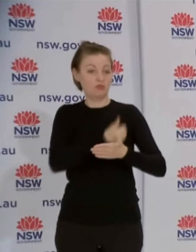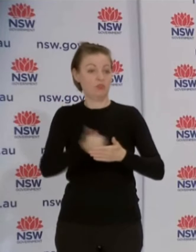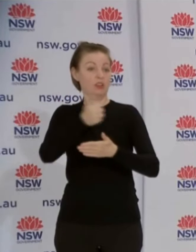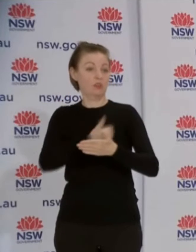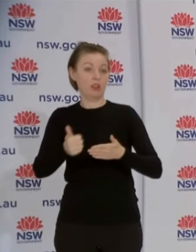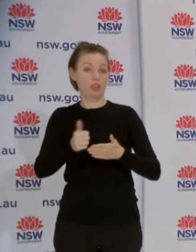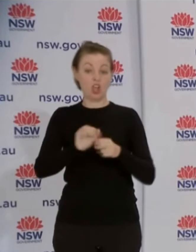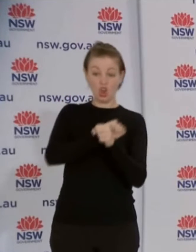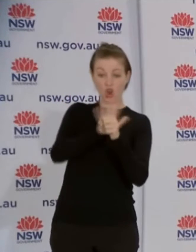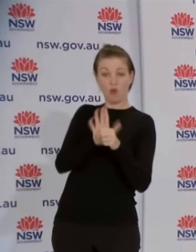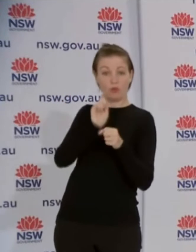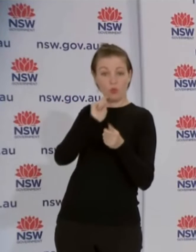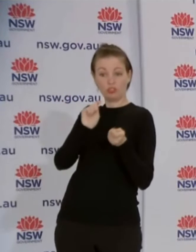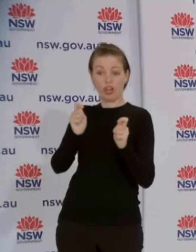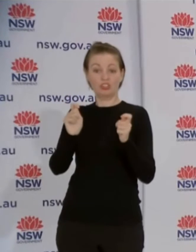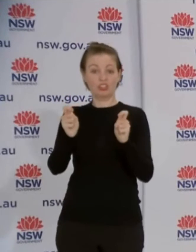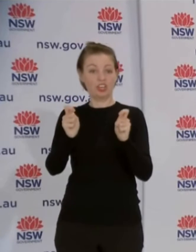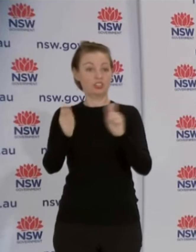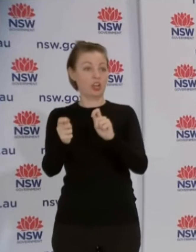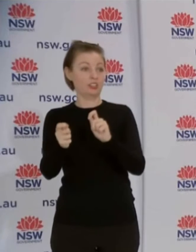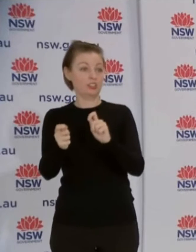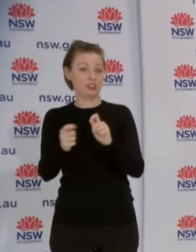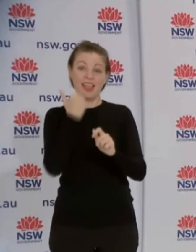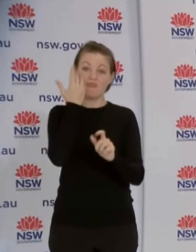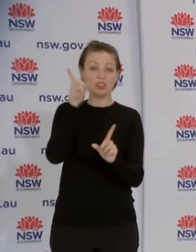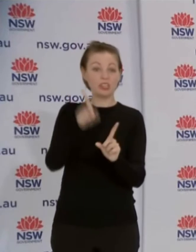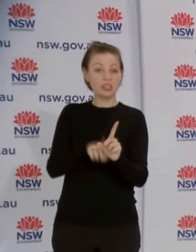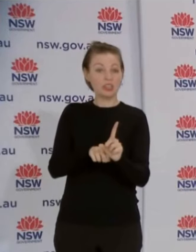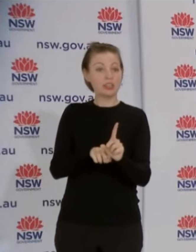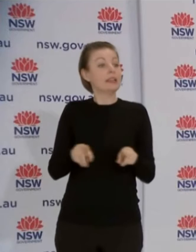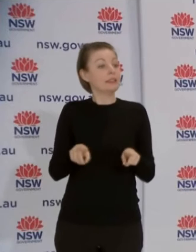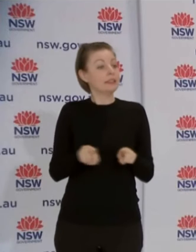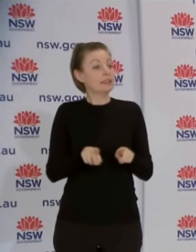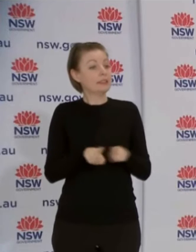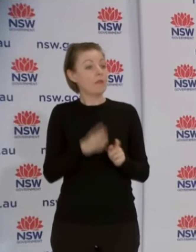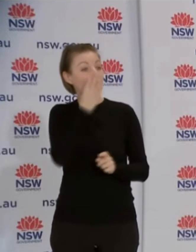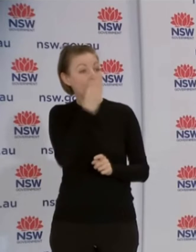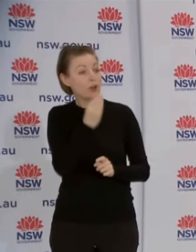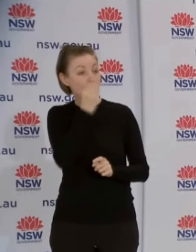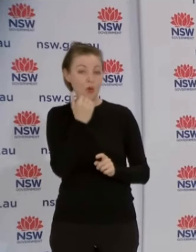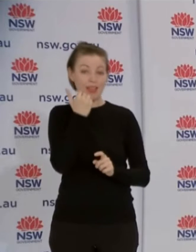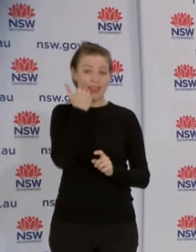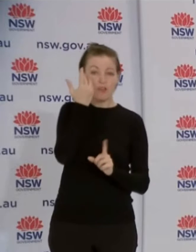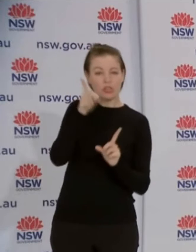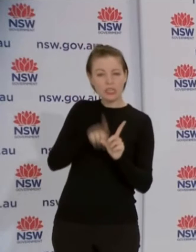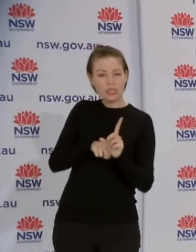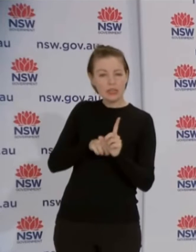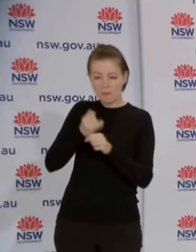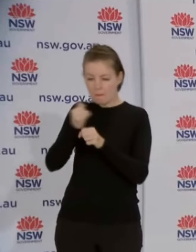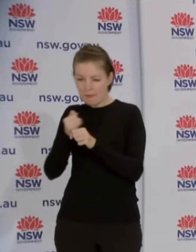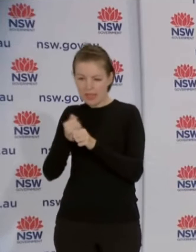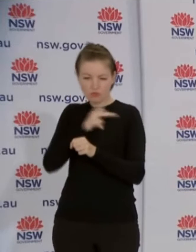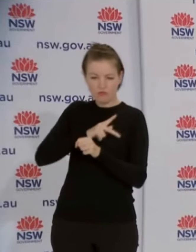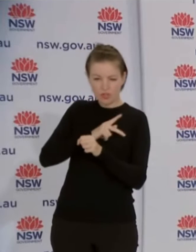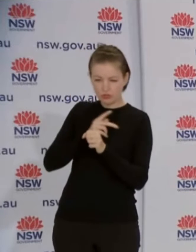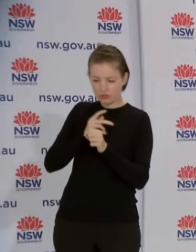and we'll have boosters, a bit like seasonal flu. So every year in seasonal flu, they try and predict which strains are the predominating